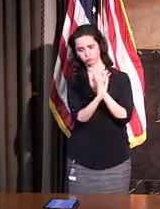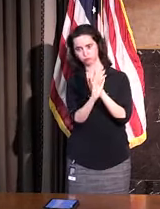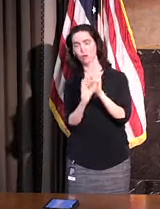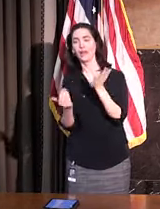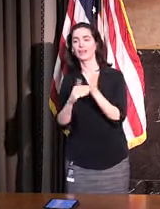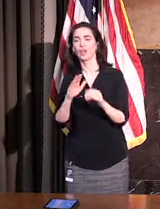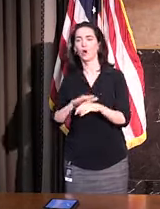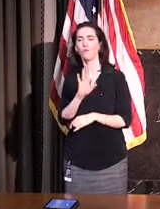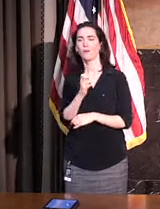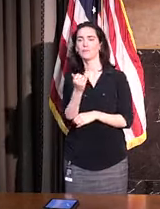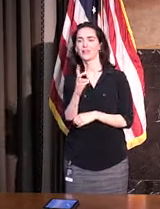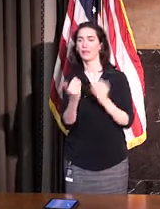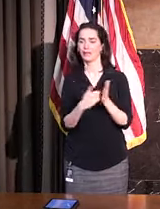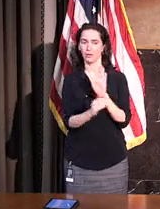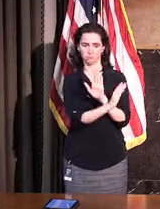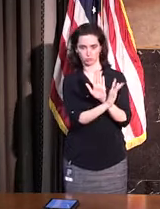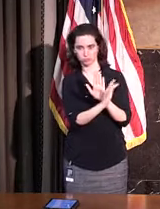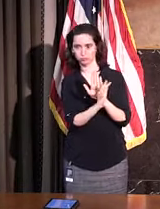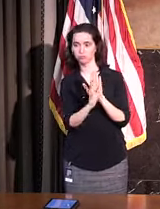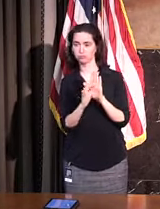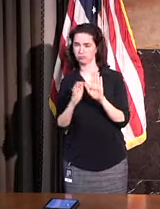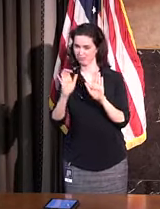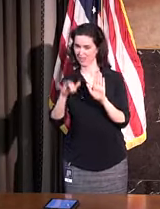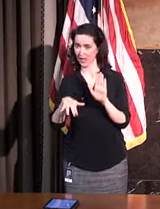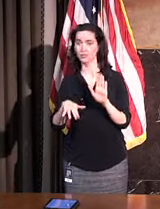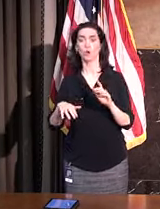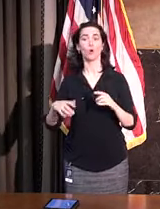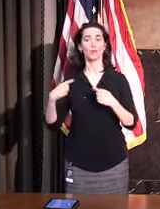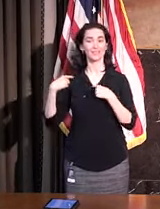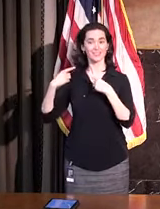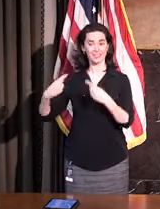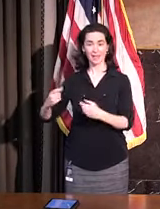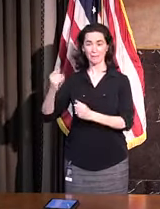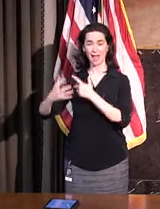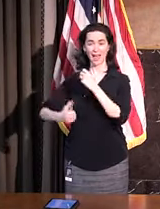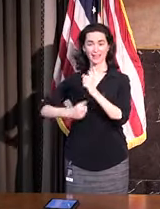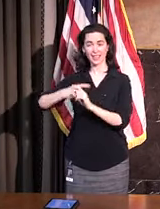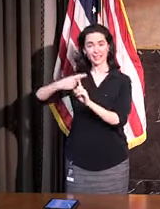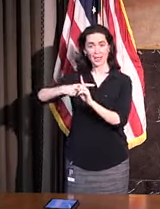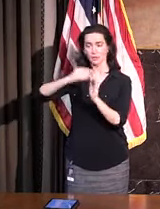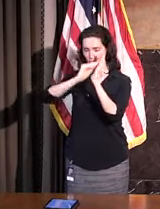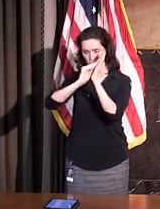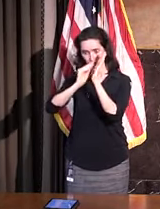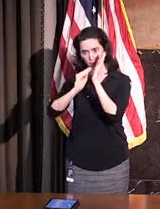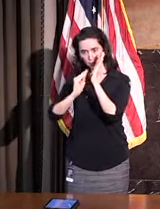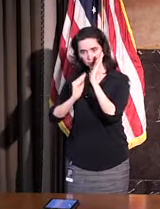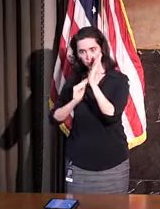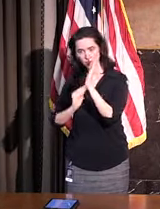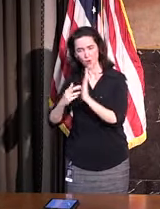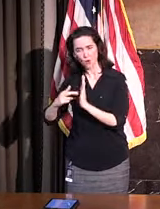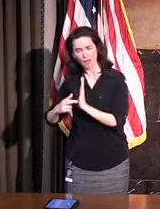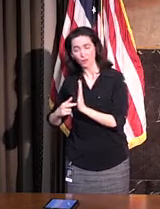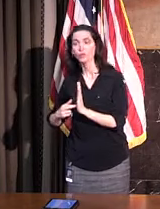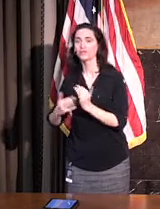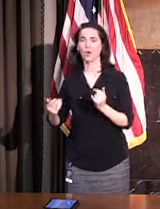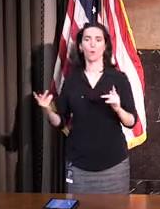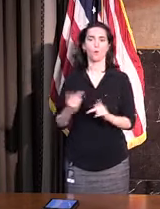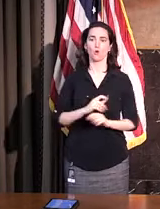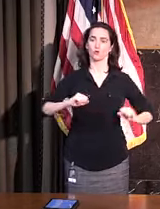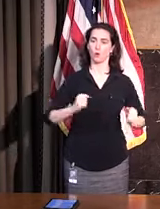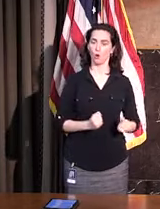17th. We saw some of the lowest temperatures ever recorded, along with major power outages and disruption to